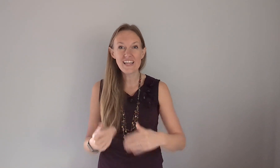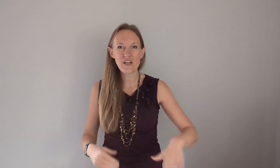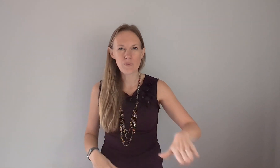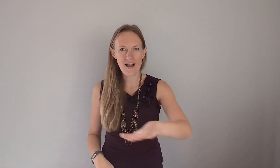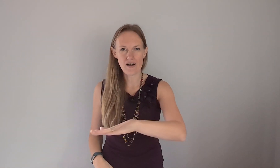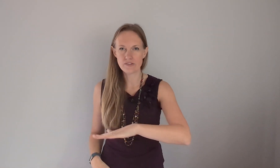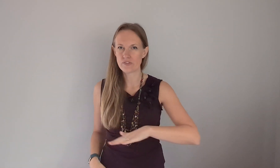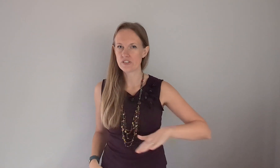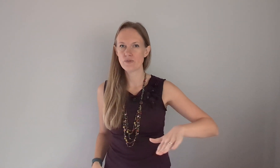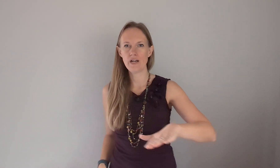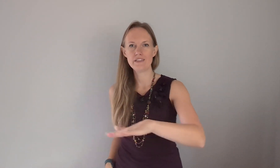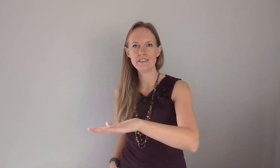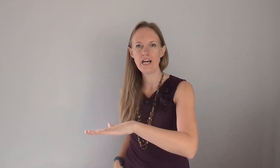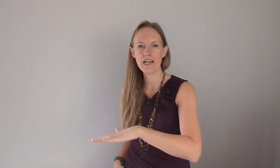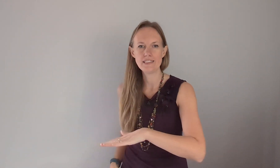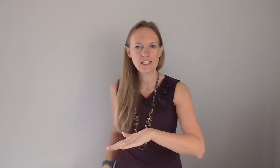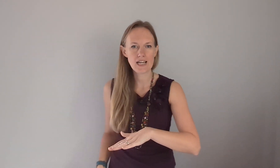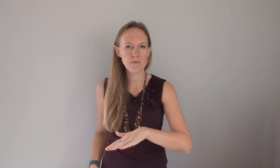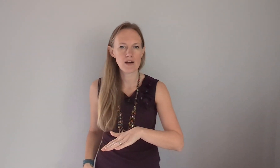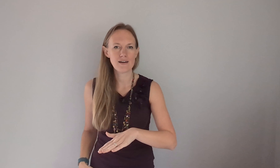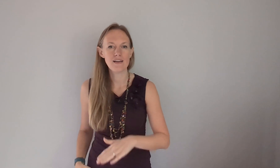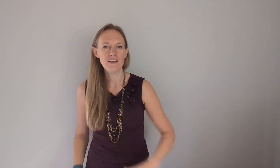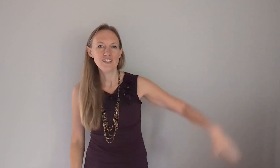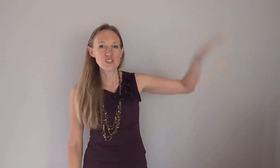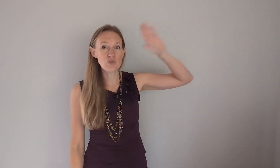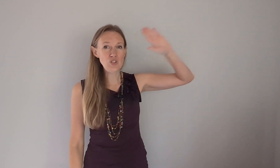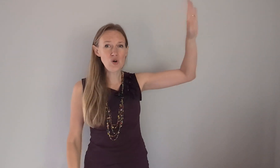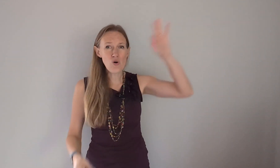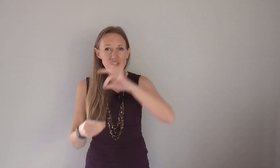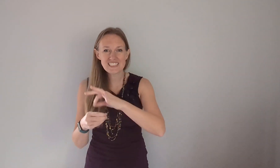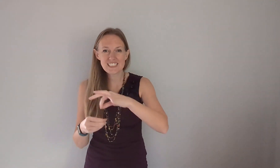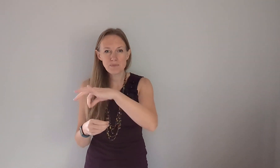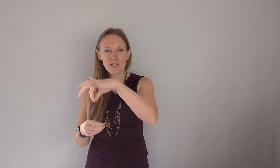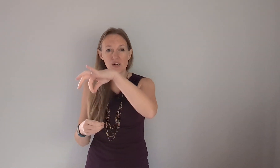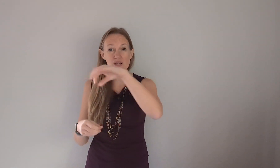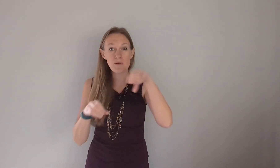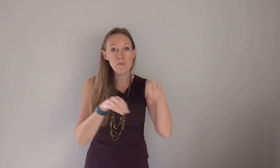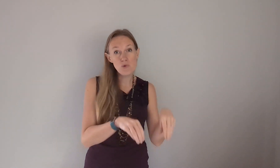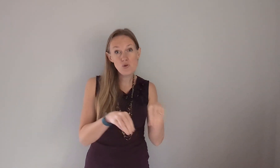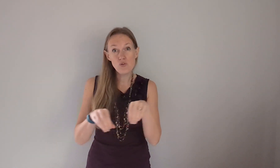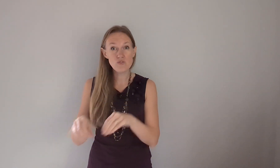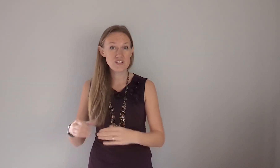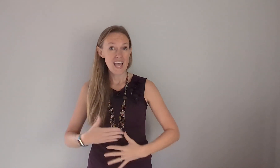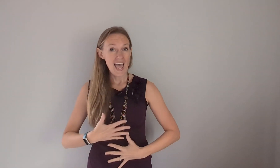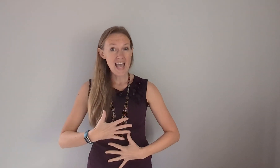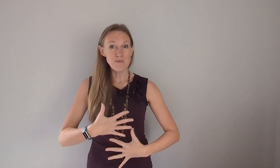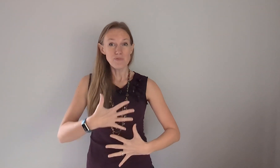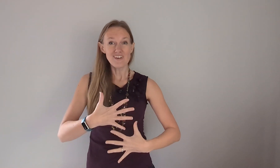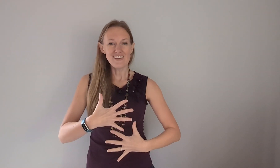holy ground. Verse 1, done, check mark. So your spirit moves and